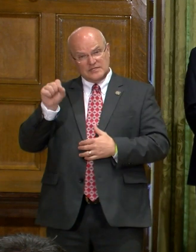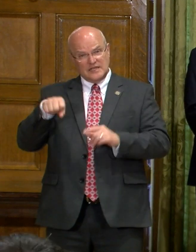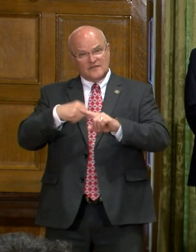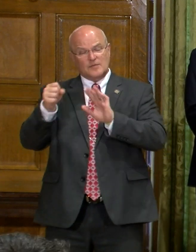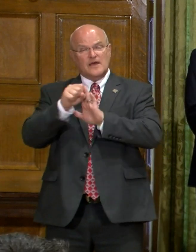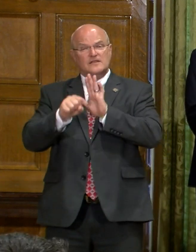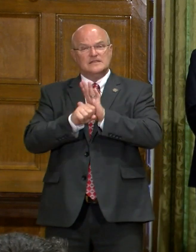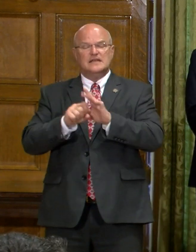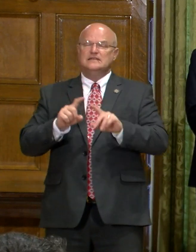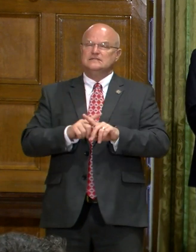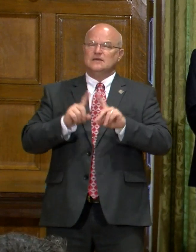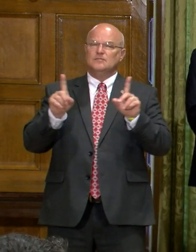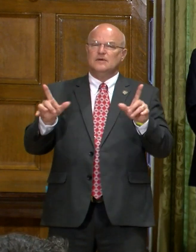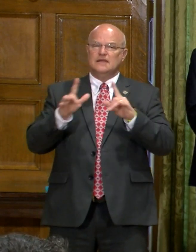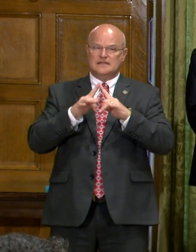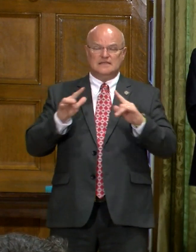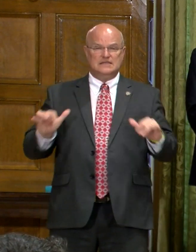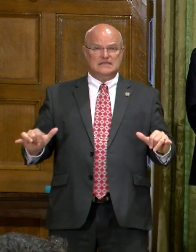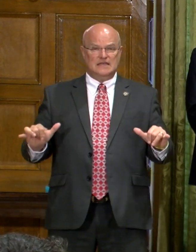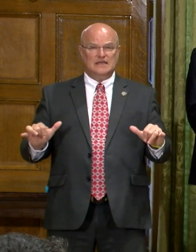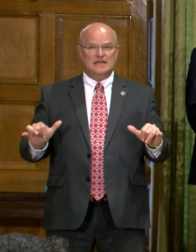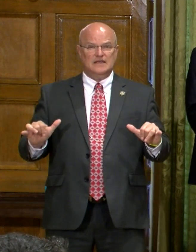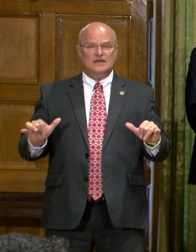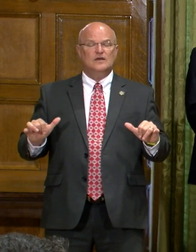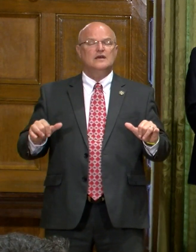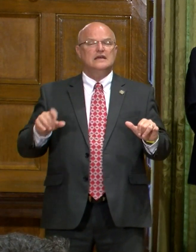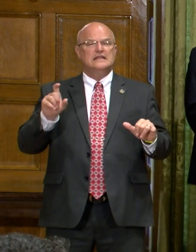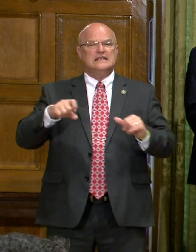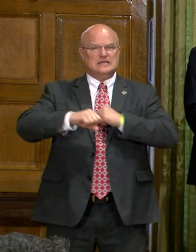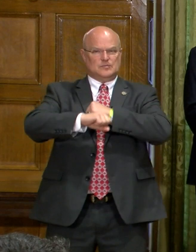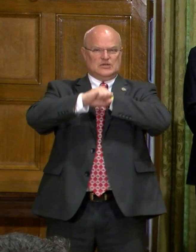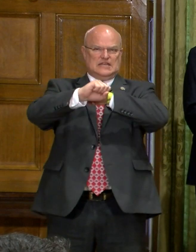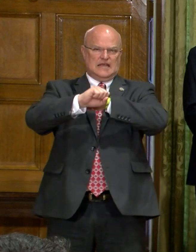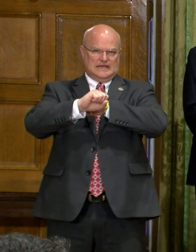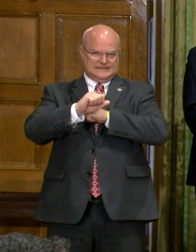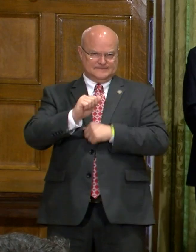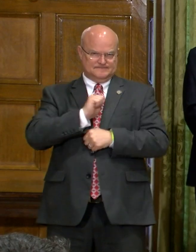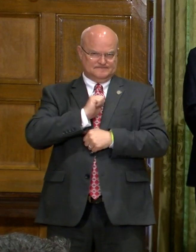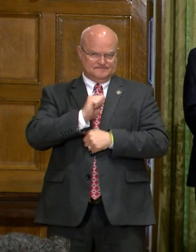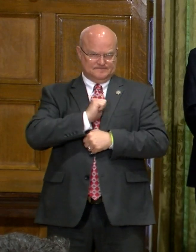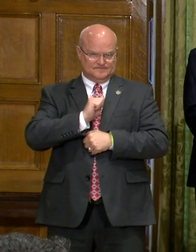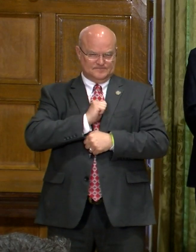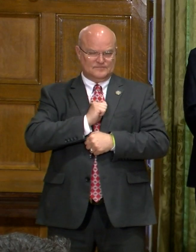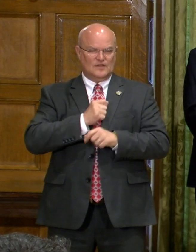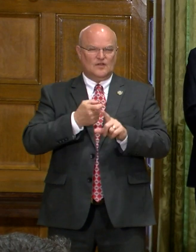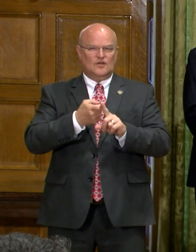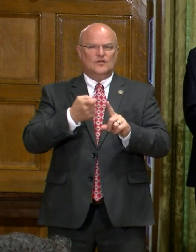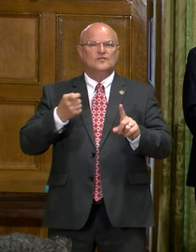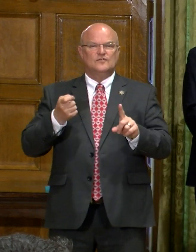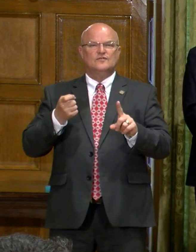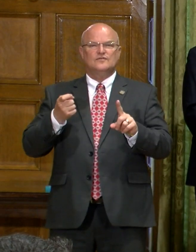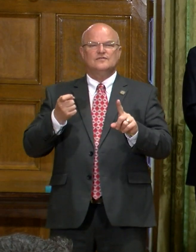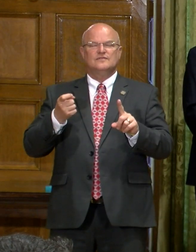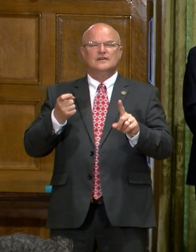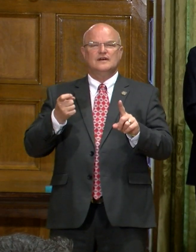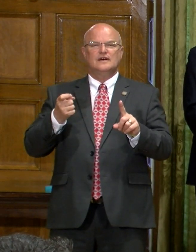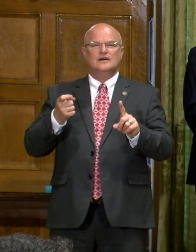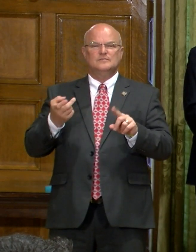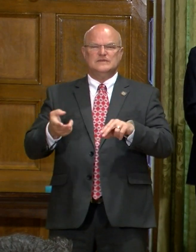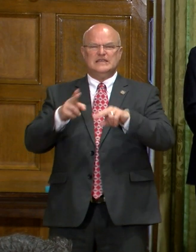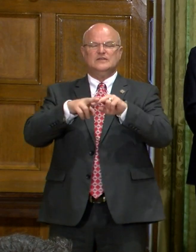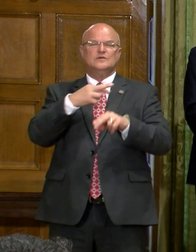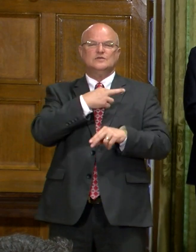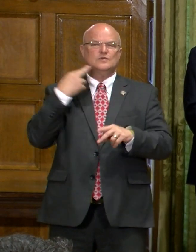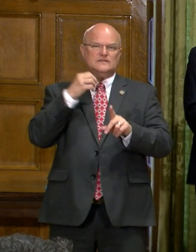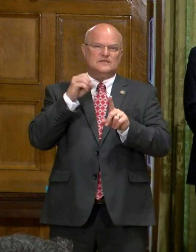other states, but we also need to protect our people here from